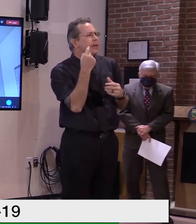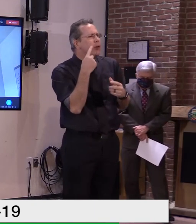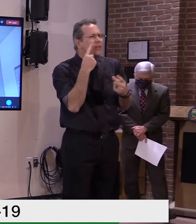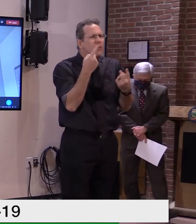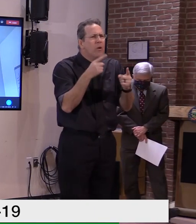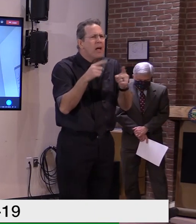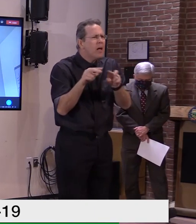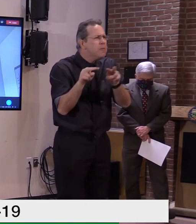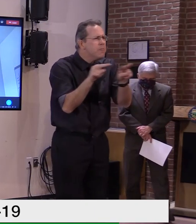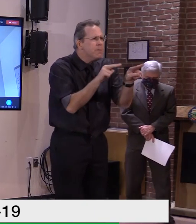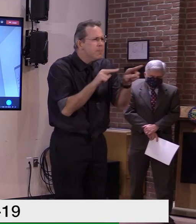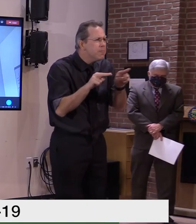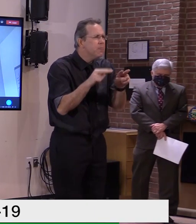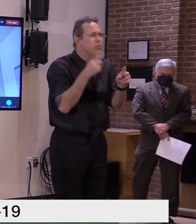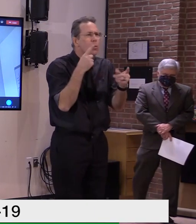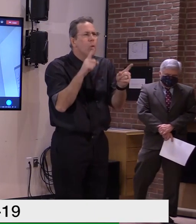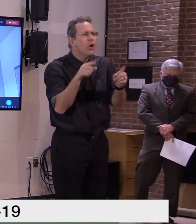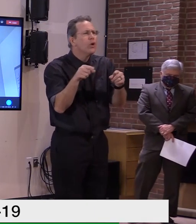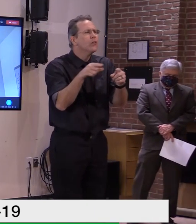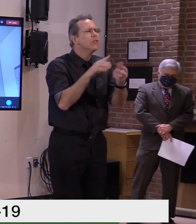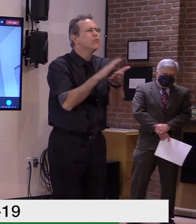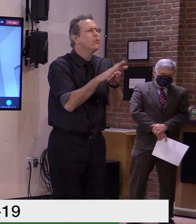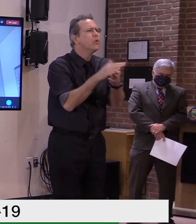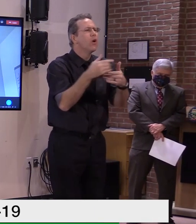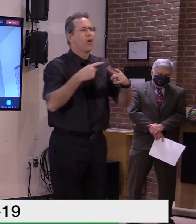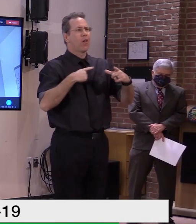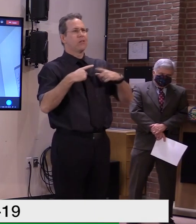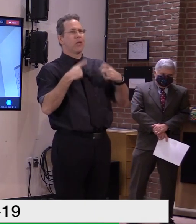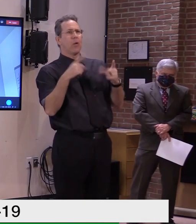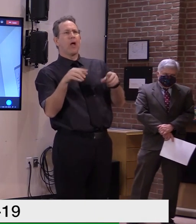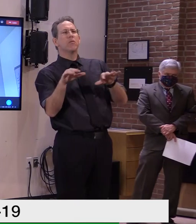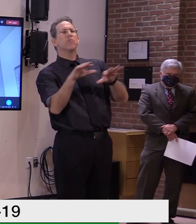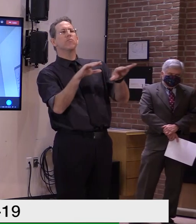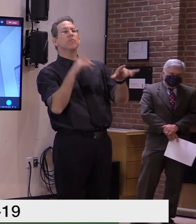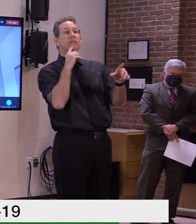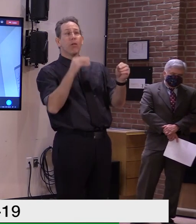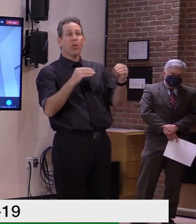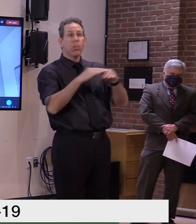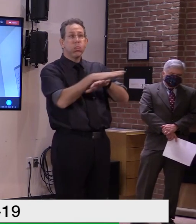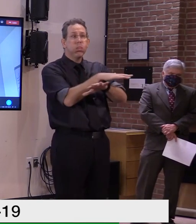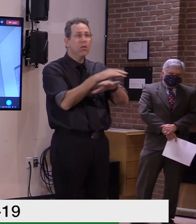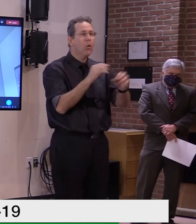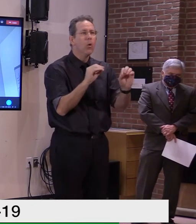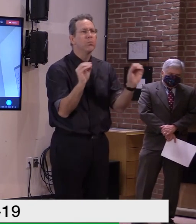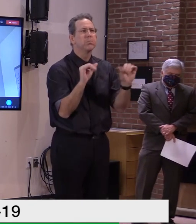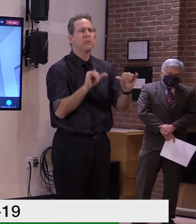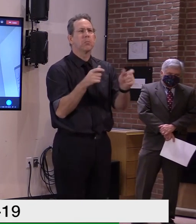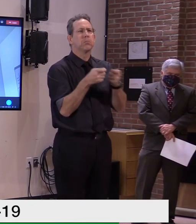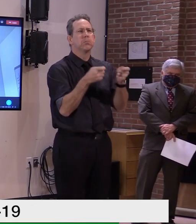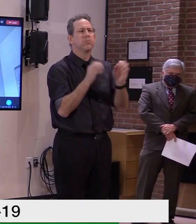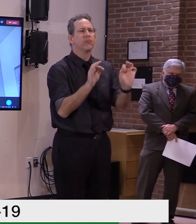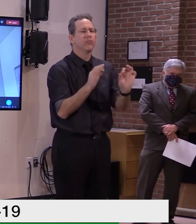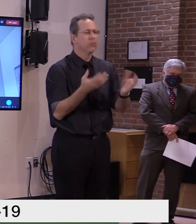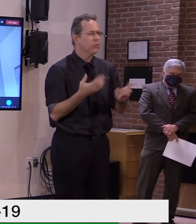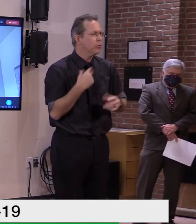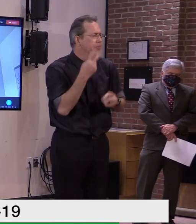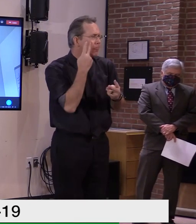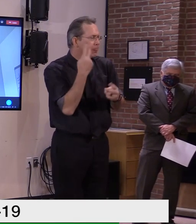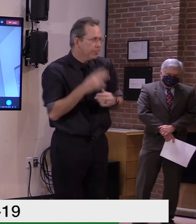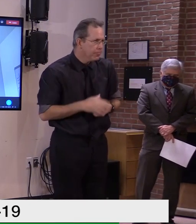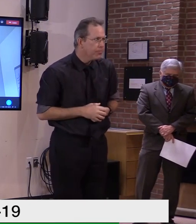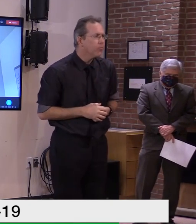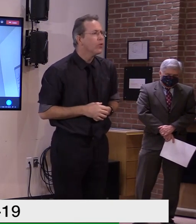a result of the December holiday period. We've consistently heard from our medical experts, including Vermont's pediatrician